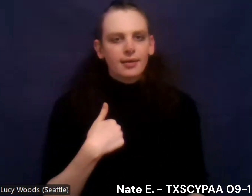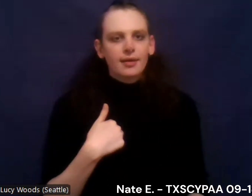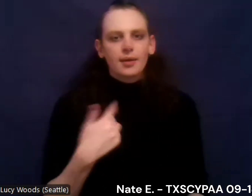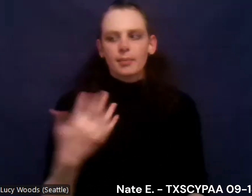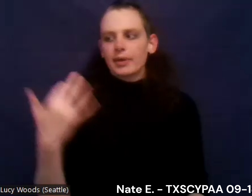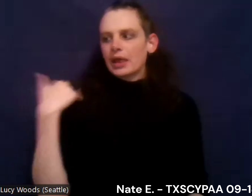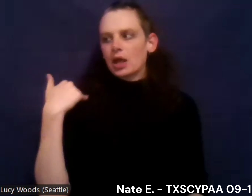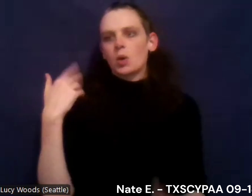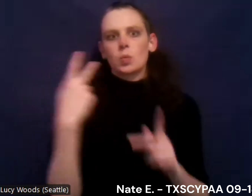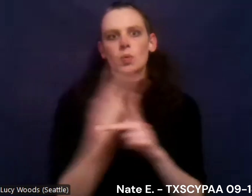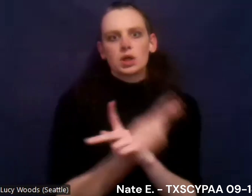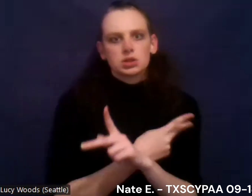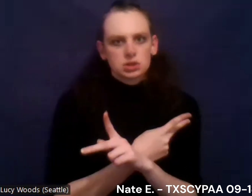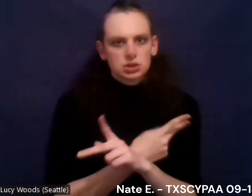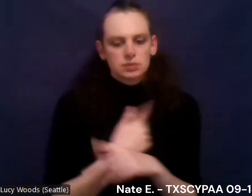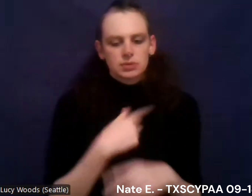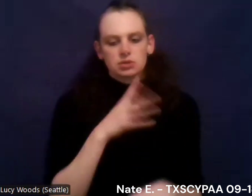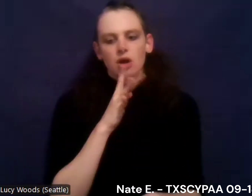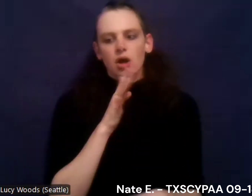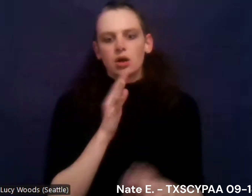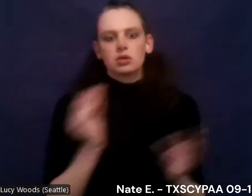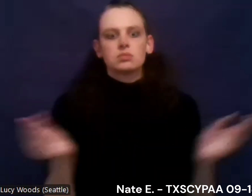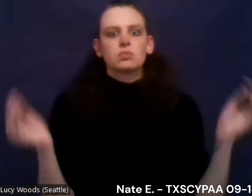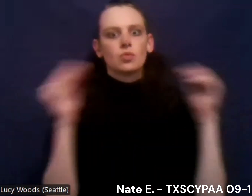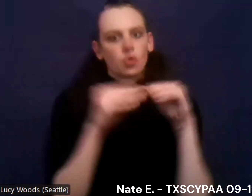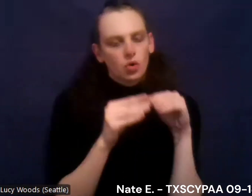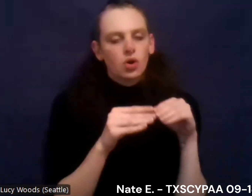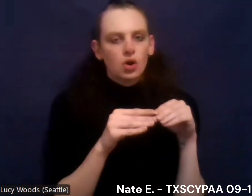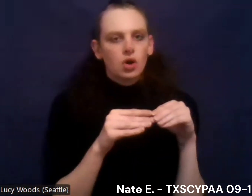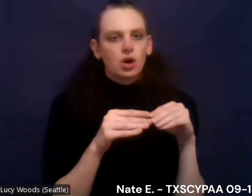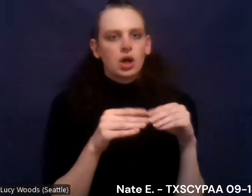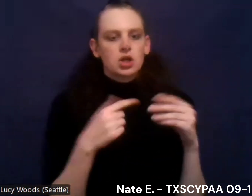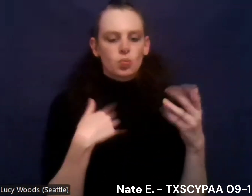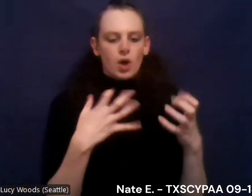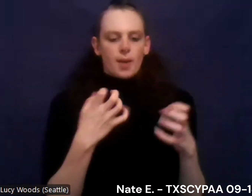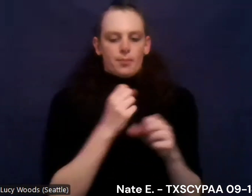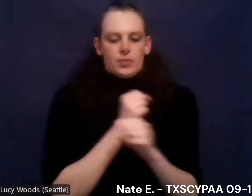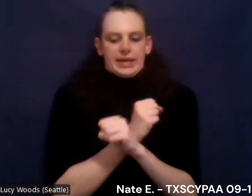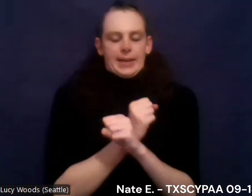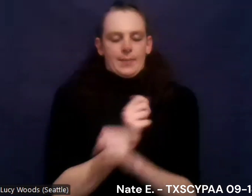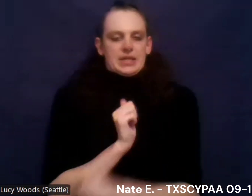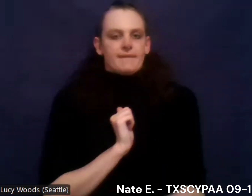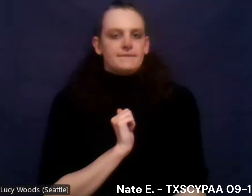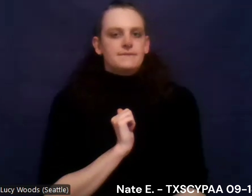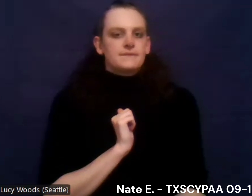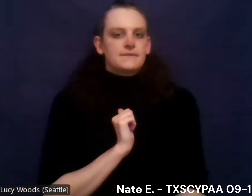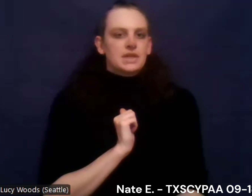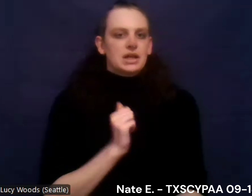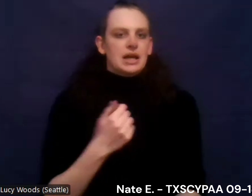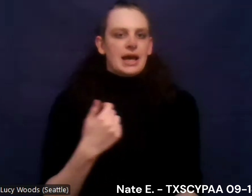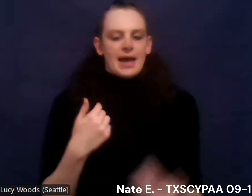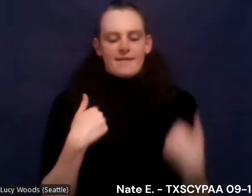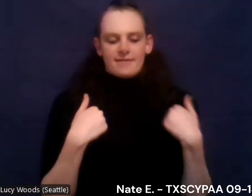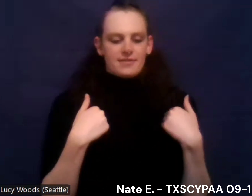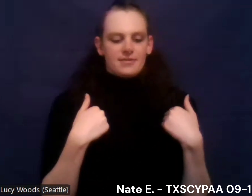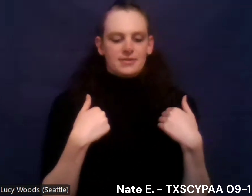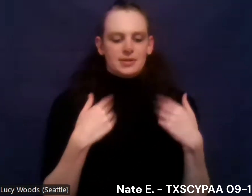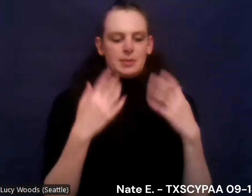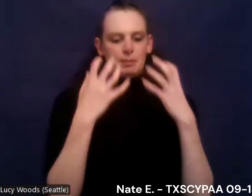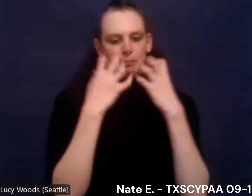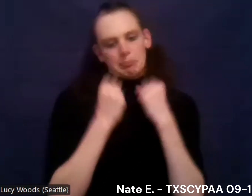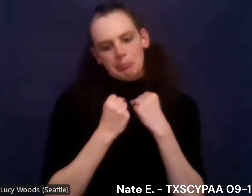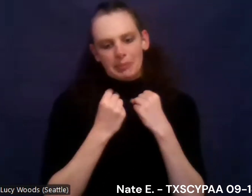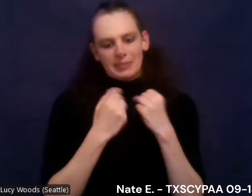because I didn't have any, I just had like the protect me kind of feeling. I didn't have like morals that I lived by.